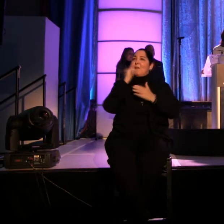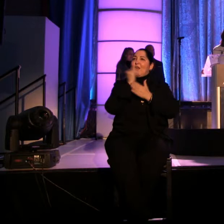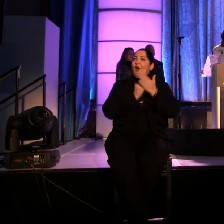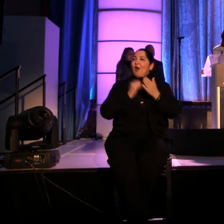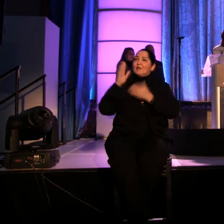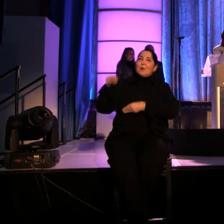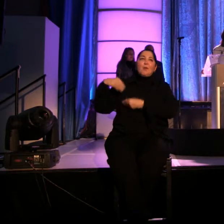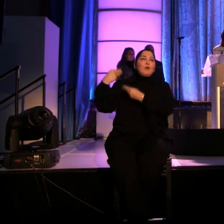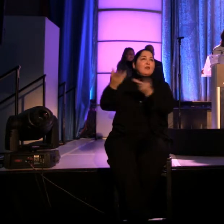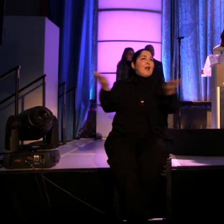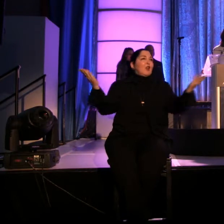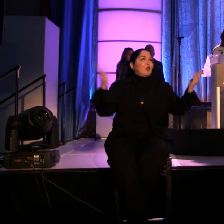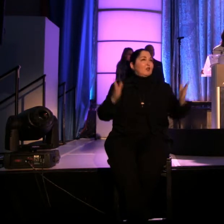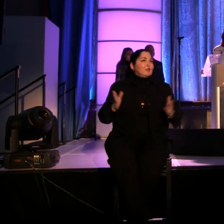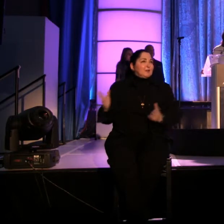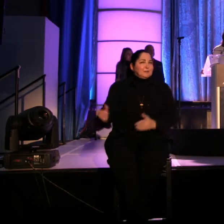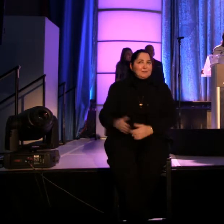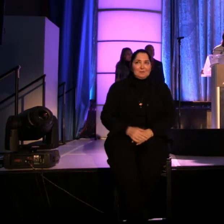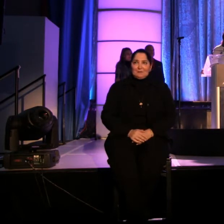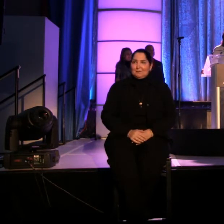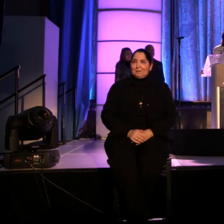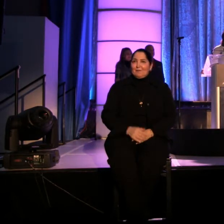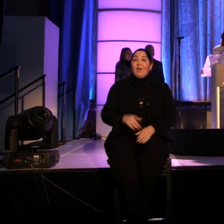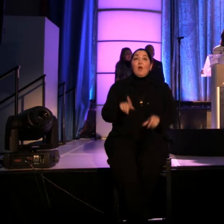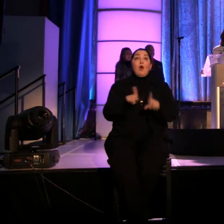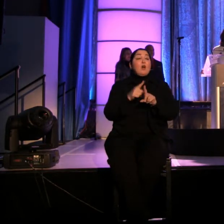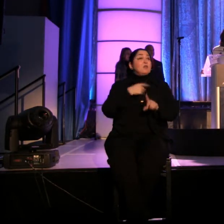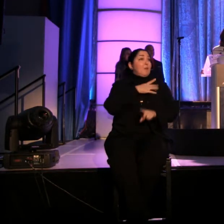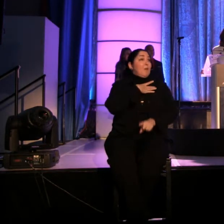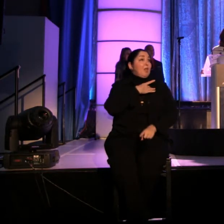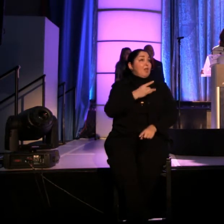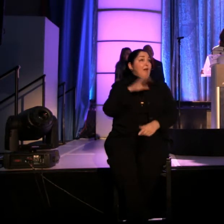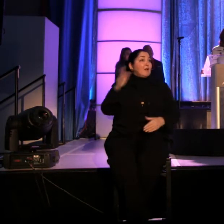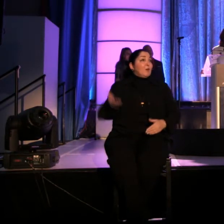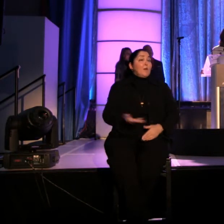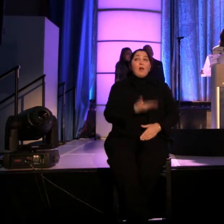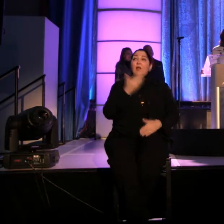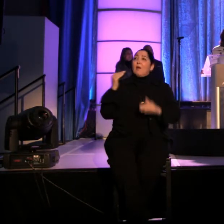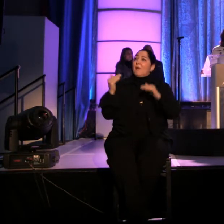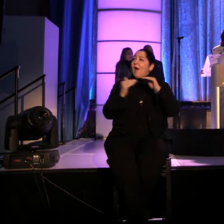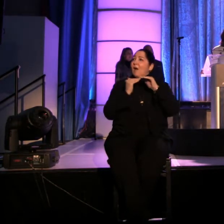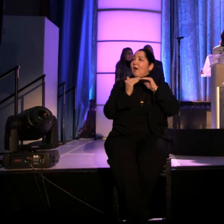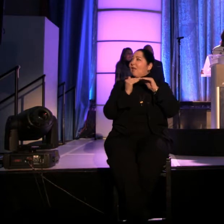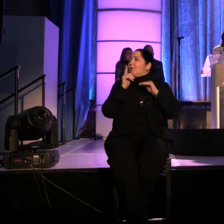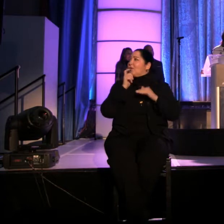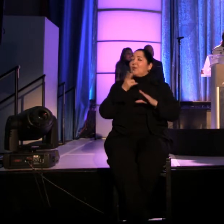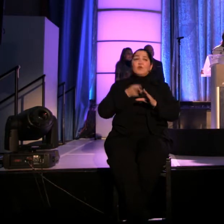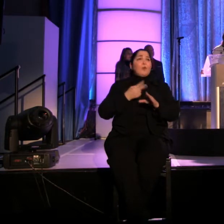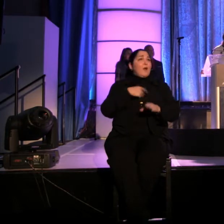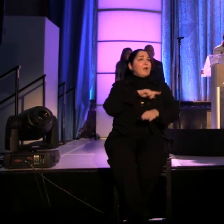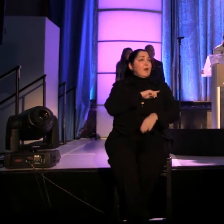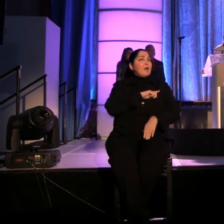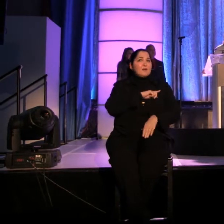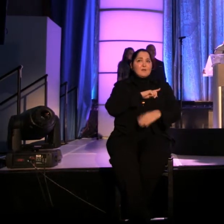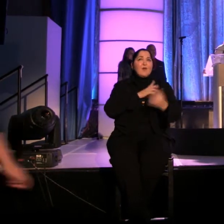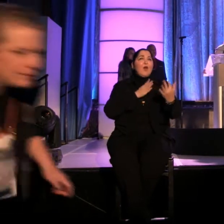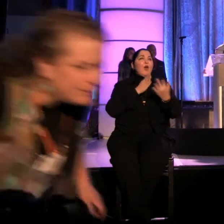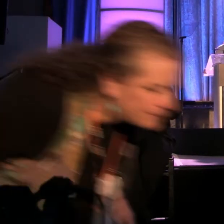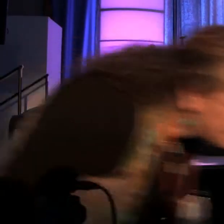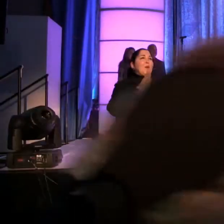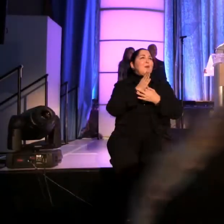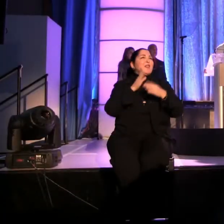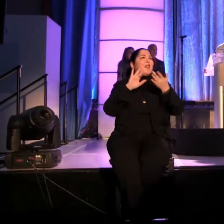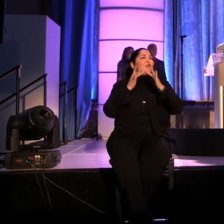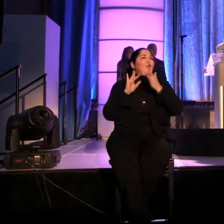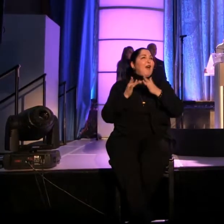Arts Presenters. And we'd also like to welcome the colleagues who joined us virtually. Thanks